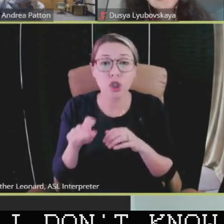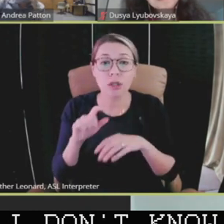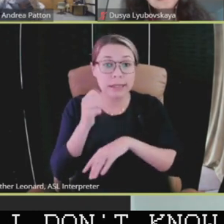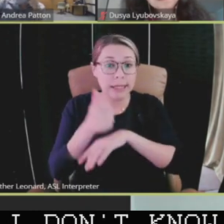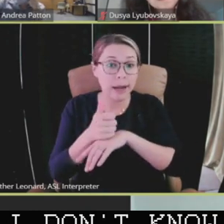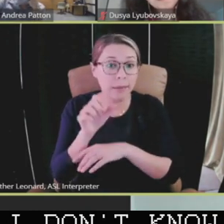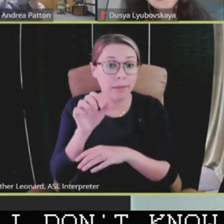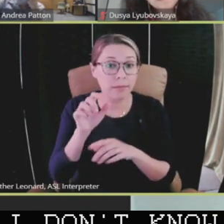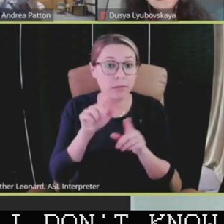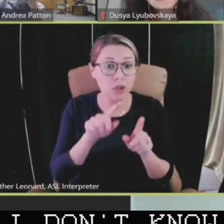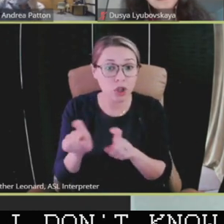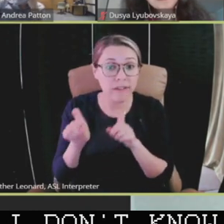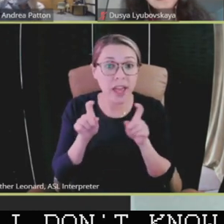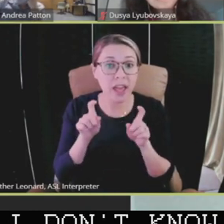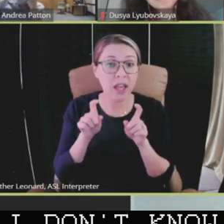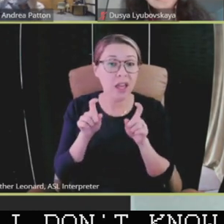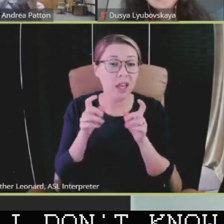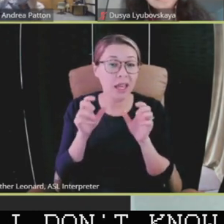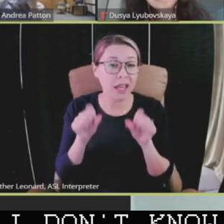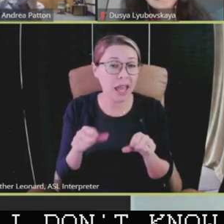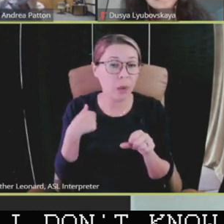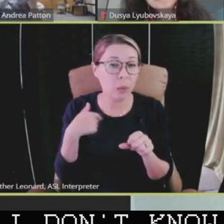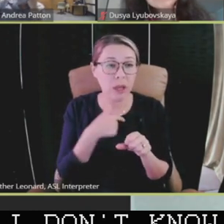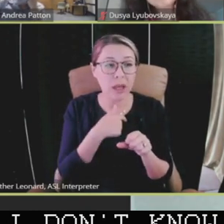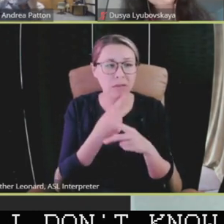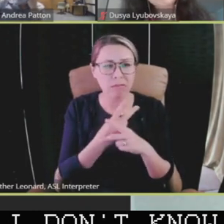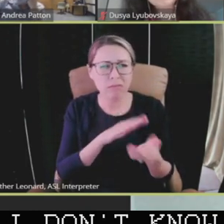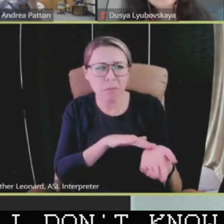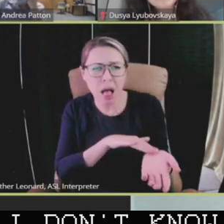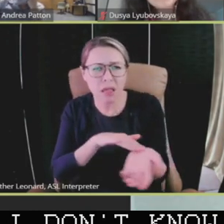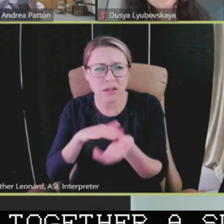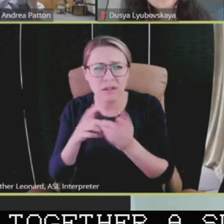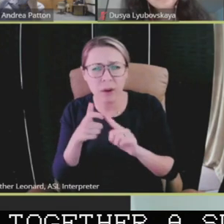somehow to get a pulse from the community,